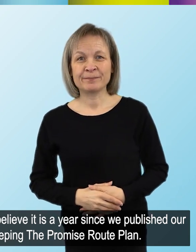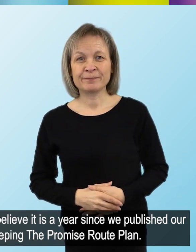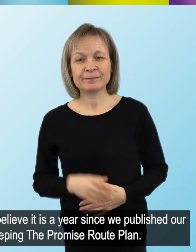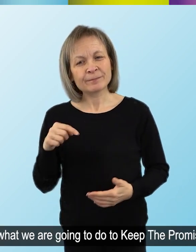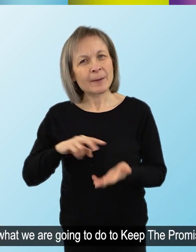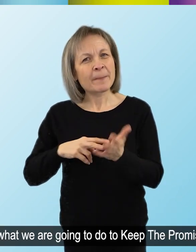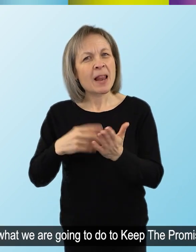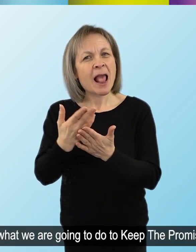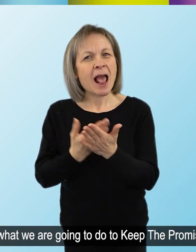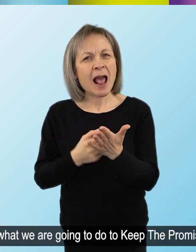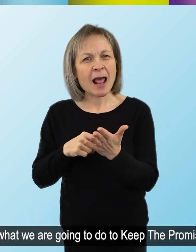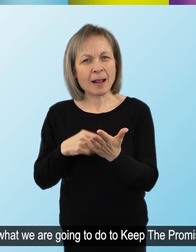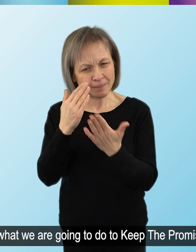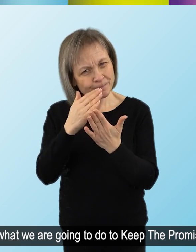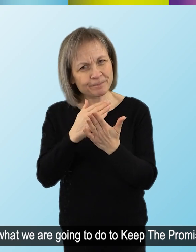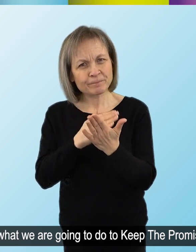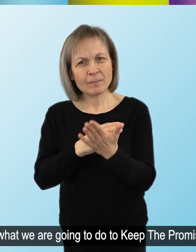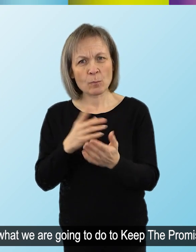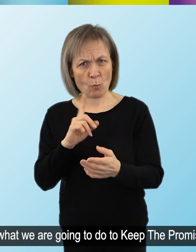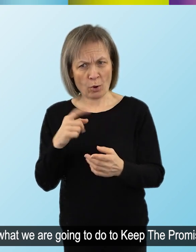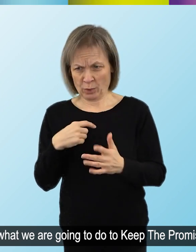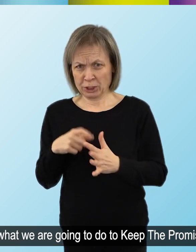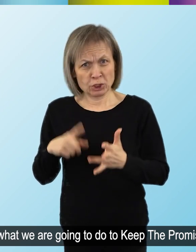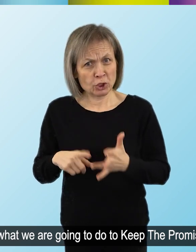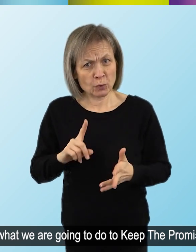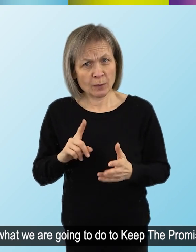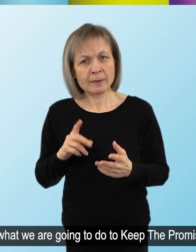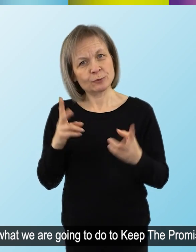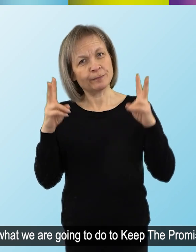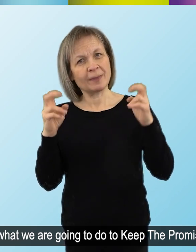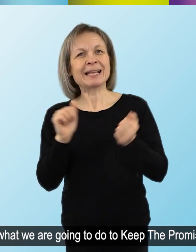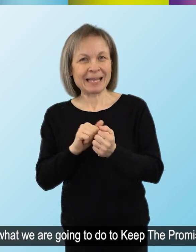This plan set out what we are going to do to keep the promise.